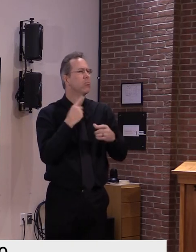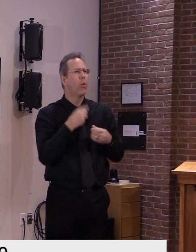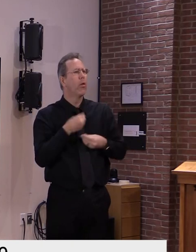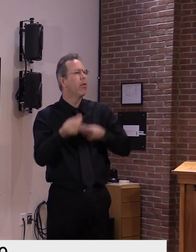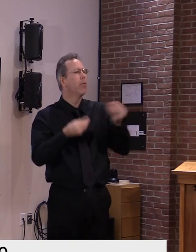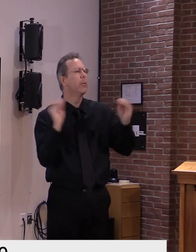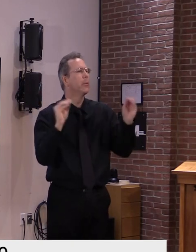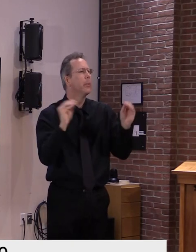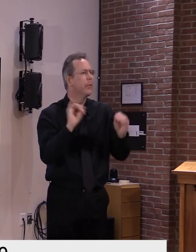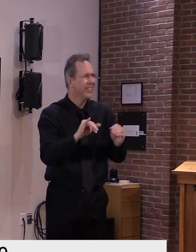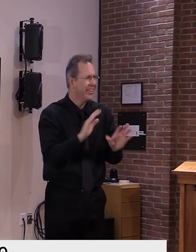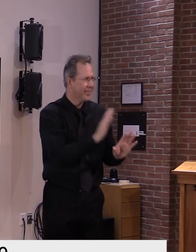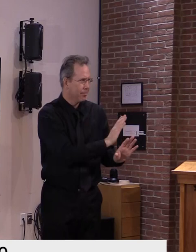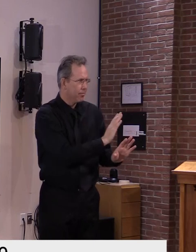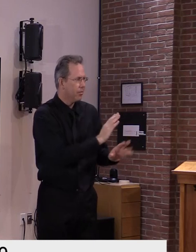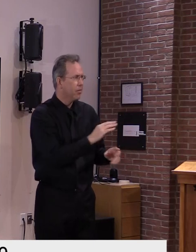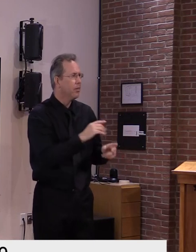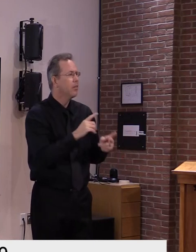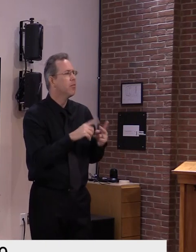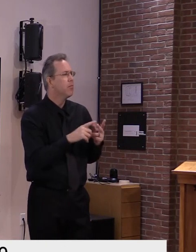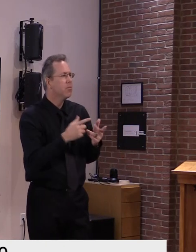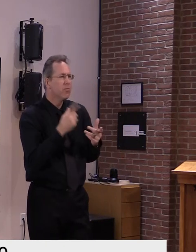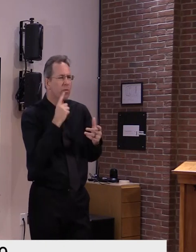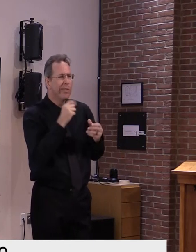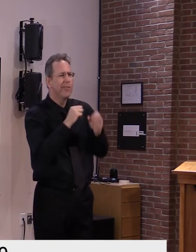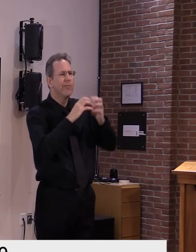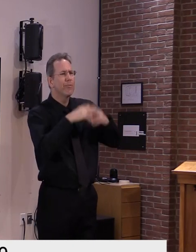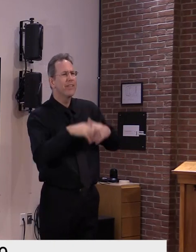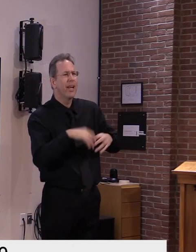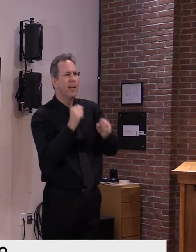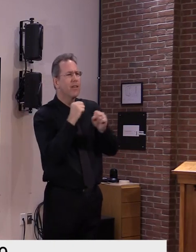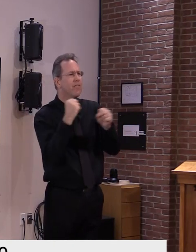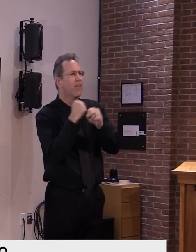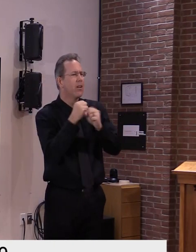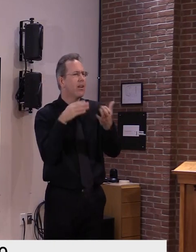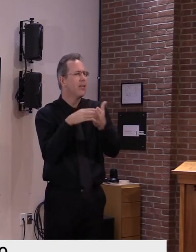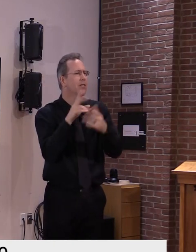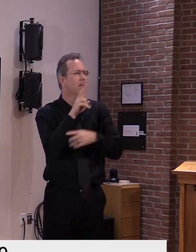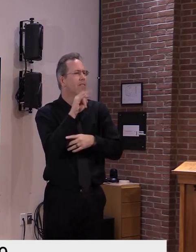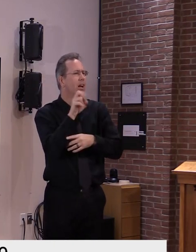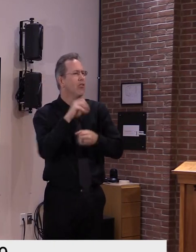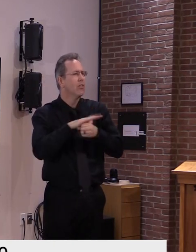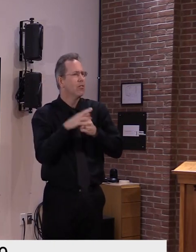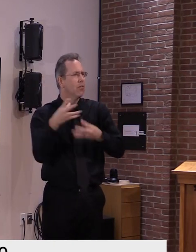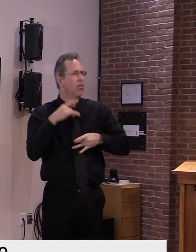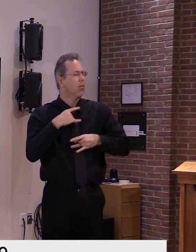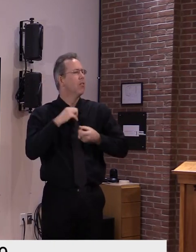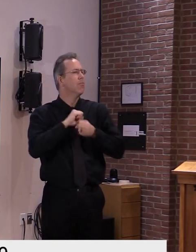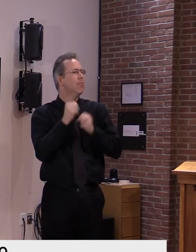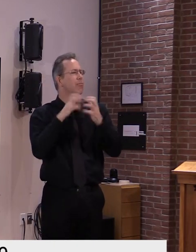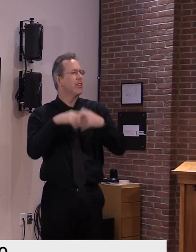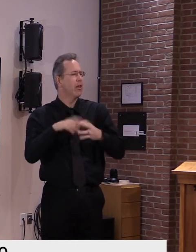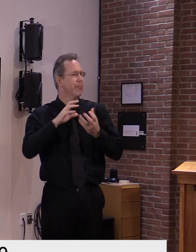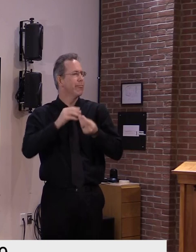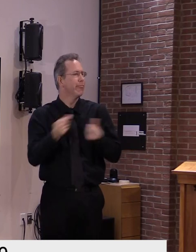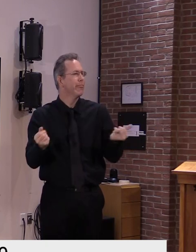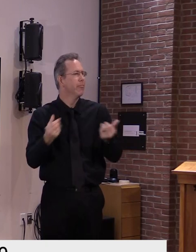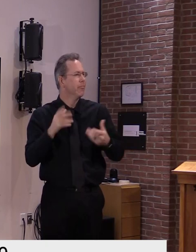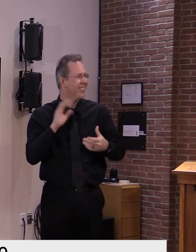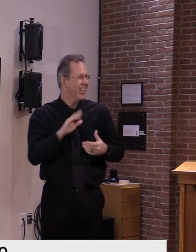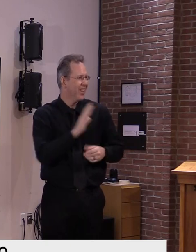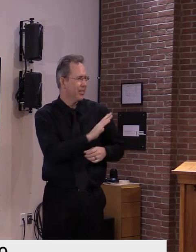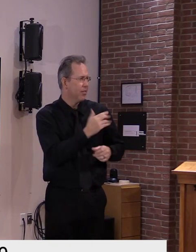That's in your bloodstream. So once the vaccine enters through your nasal passages, usually, and other mucous